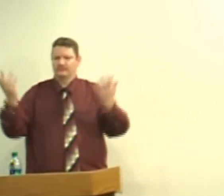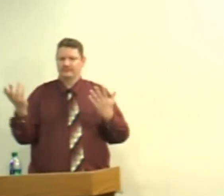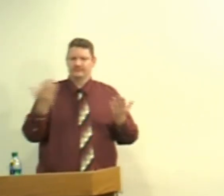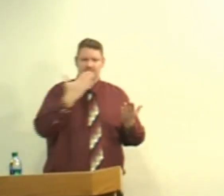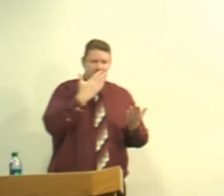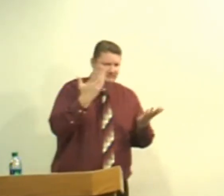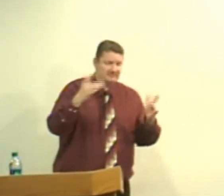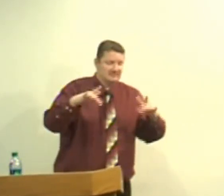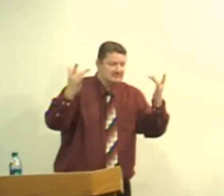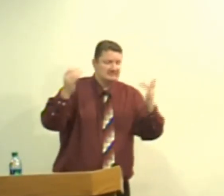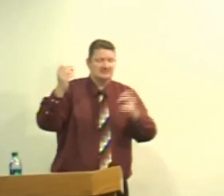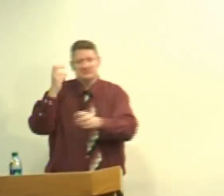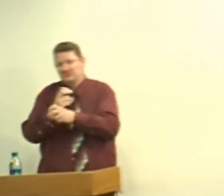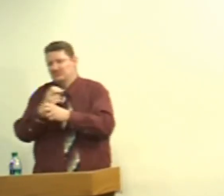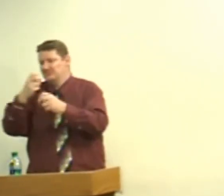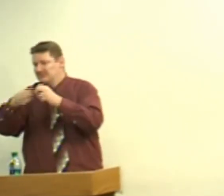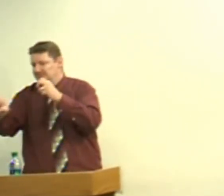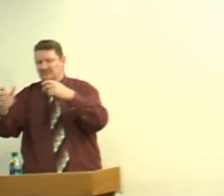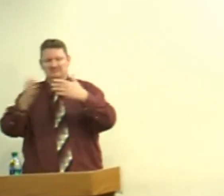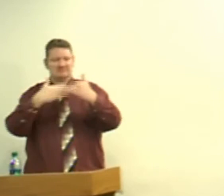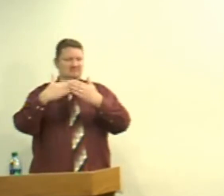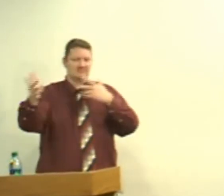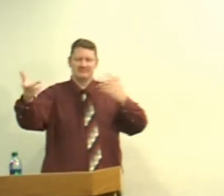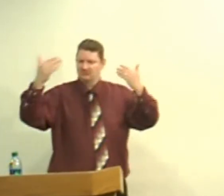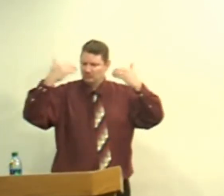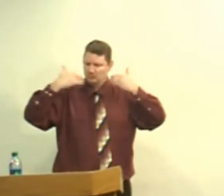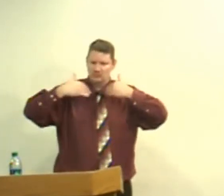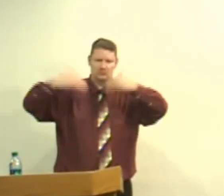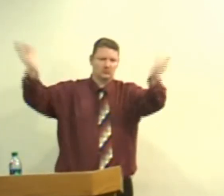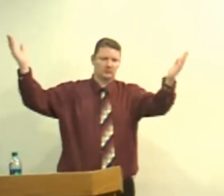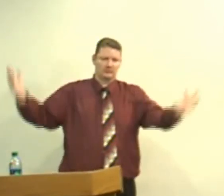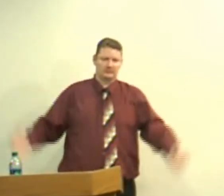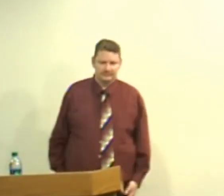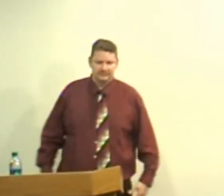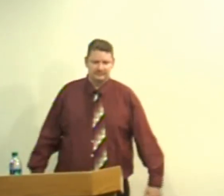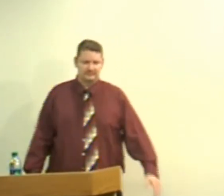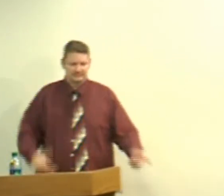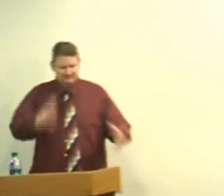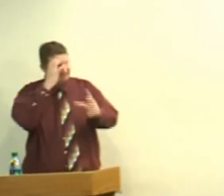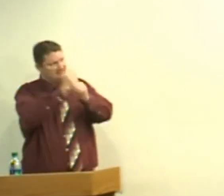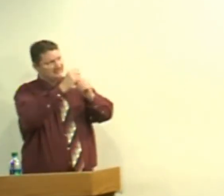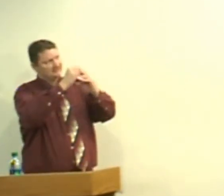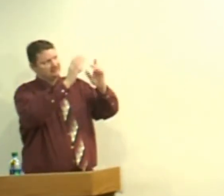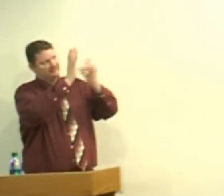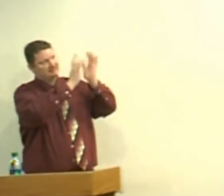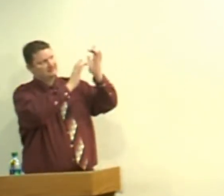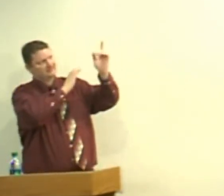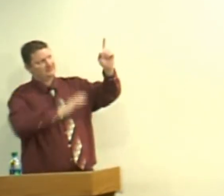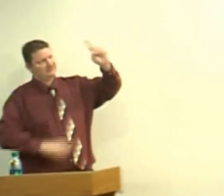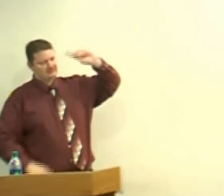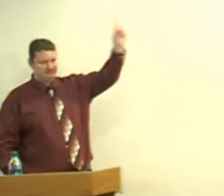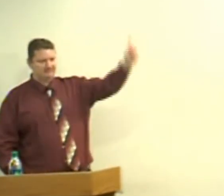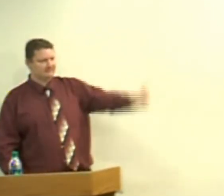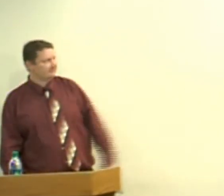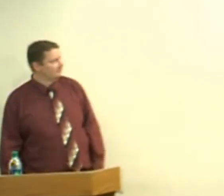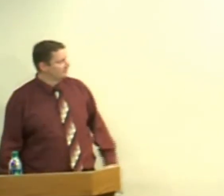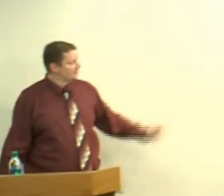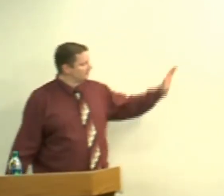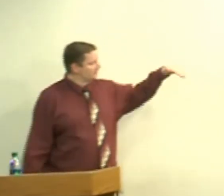This is our turn. This is what we do through all of the problems of life. We should go on and we should do this trusting in Christ,